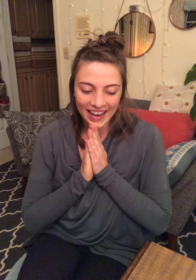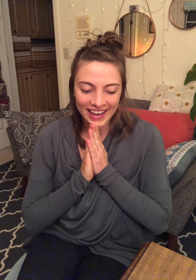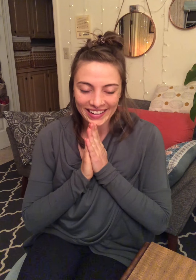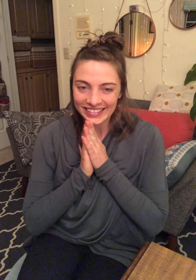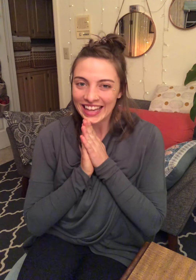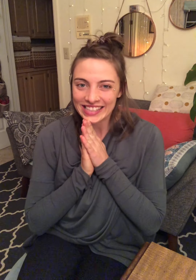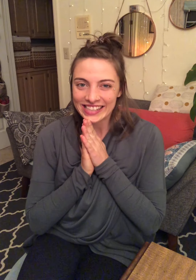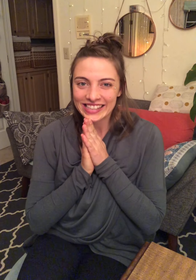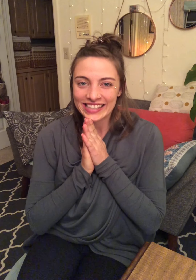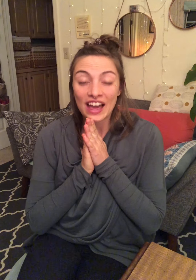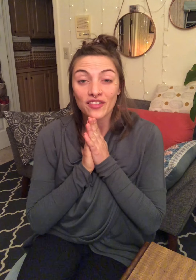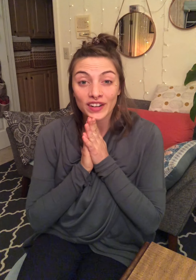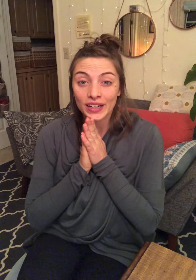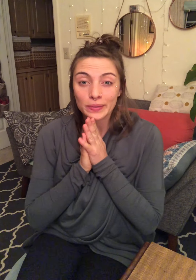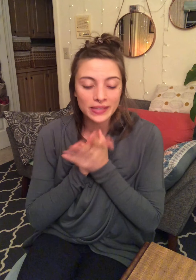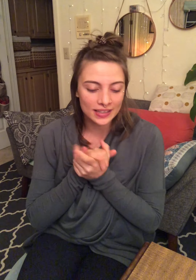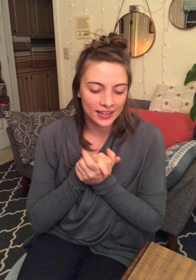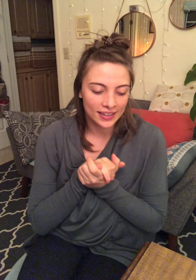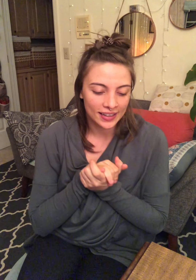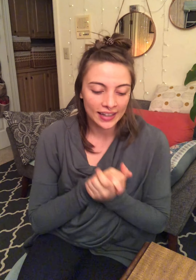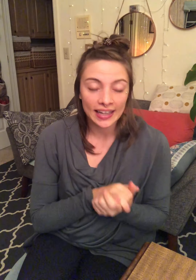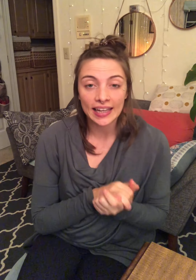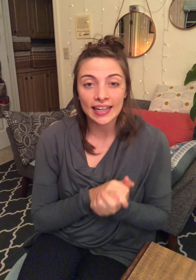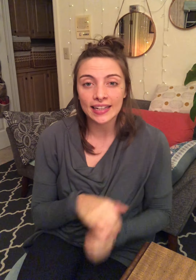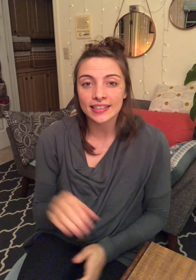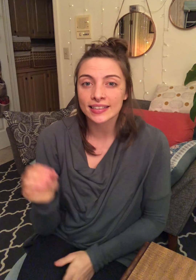Okay, yes. Now verbs. Eat,